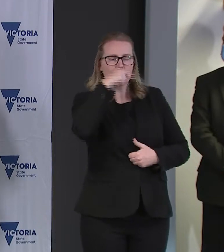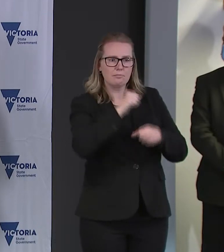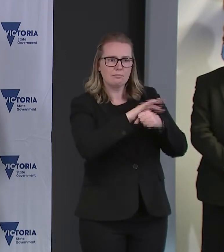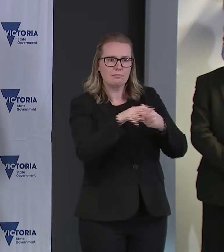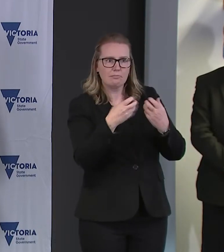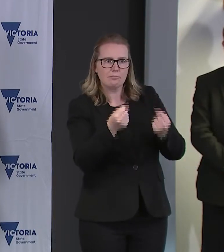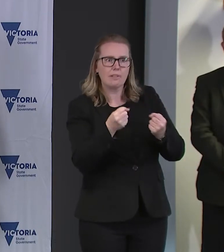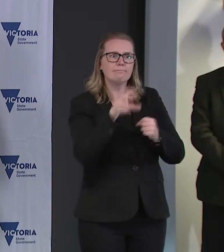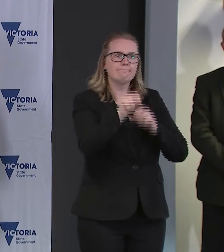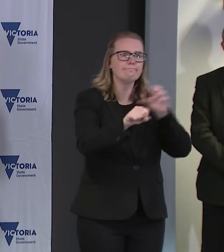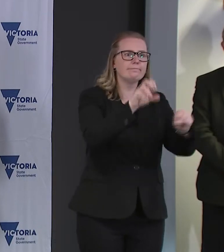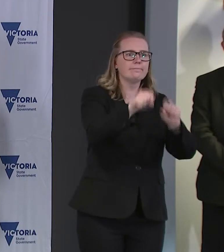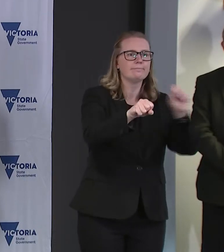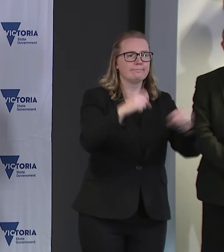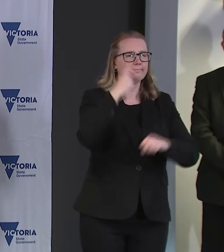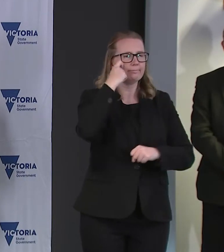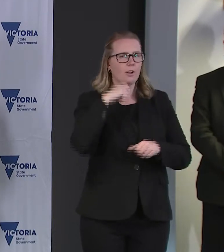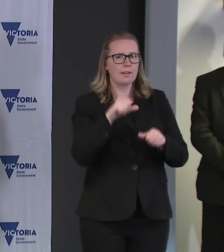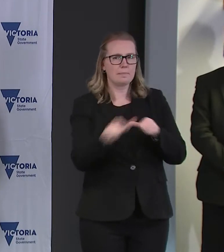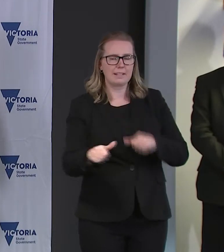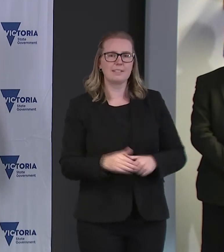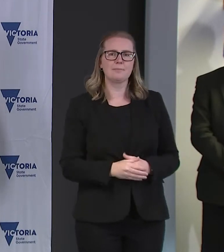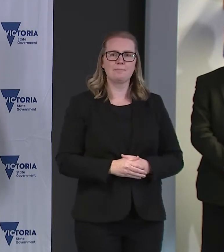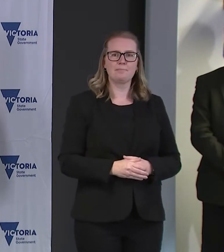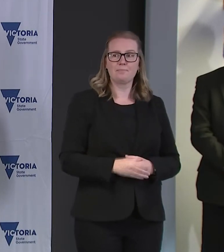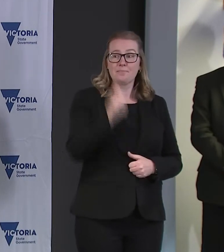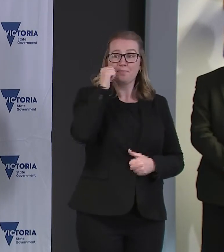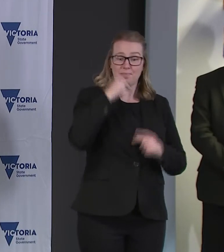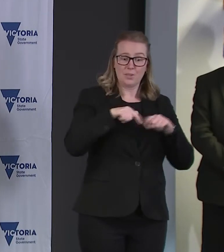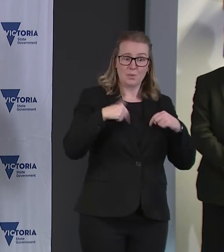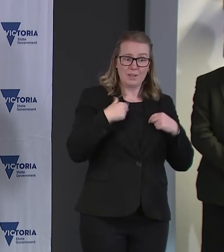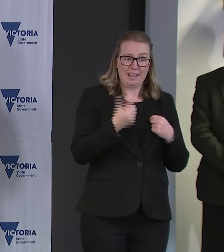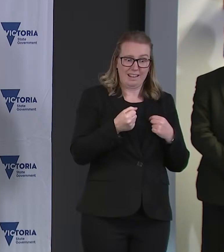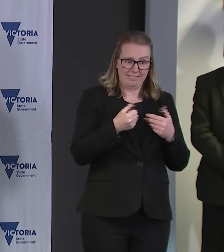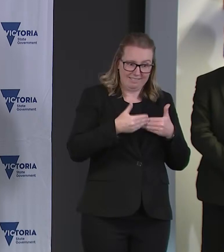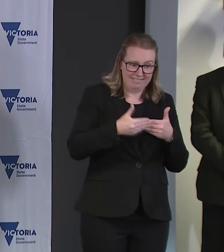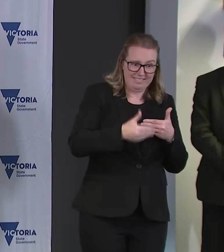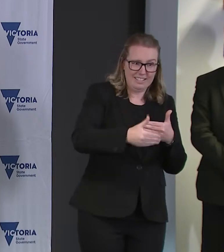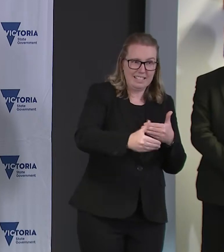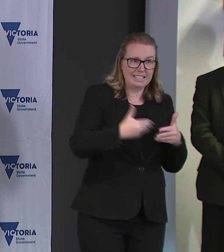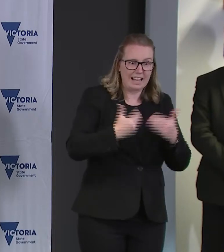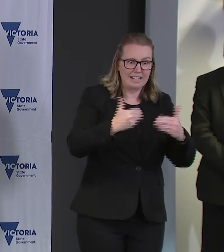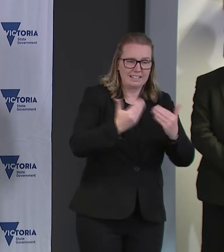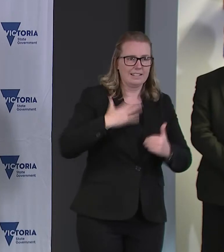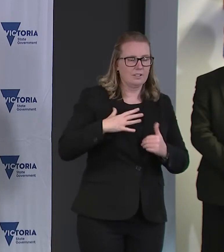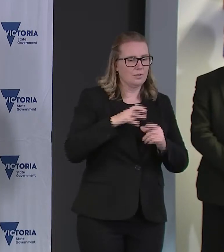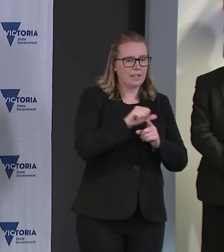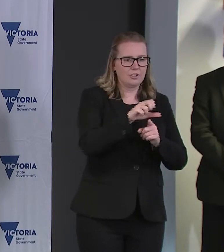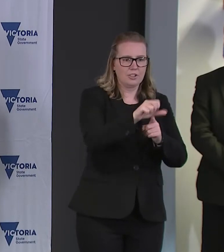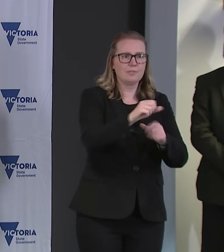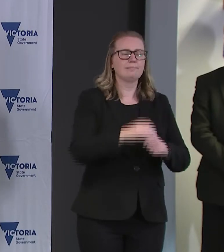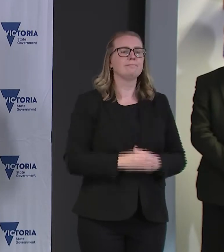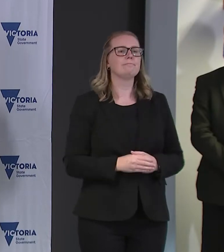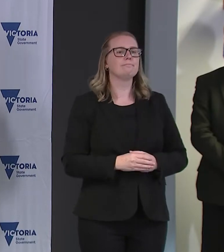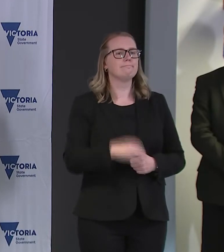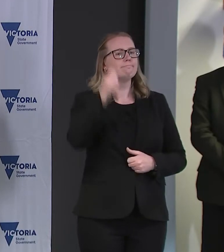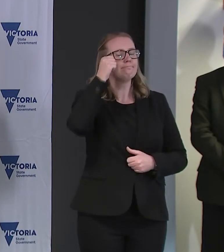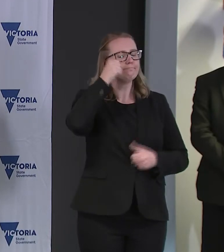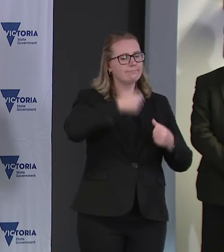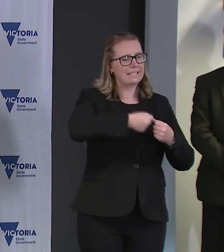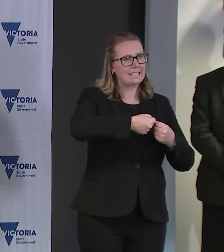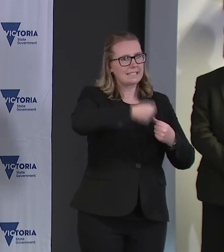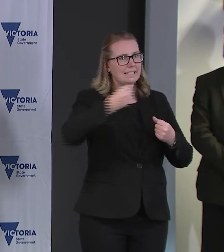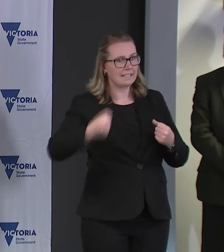to make sure we use these precious days that we have. And look, we absolutely recognise that by extending the lockdown in Melbourne,